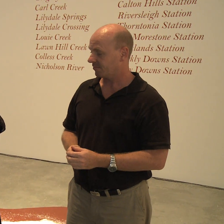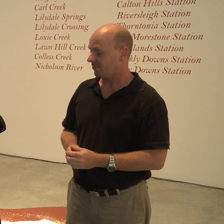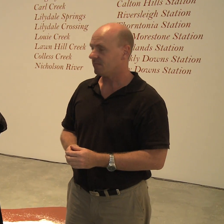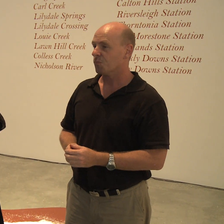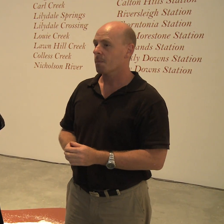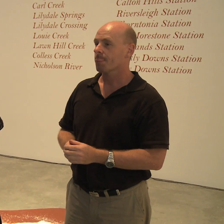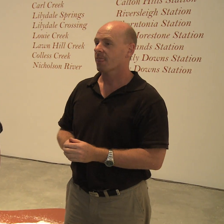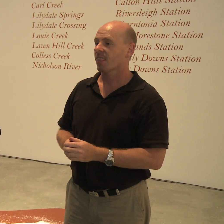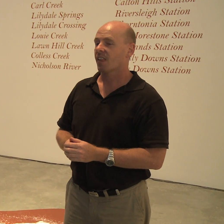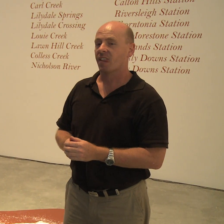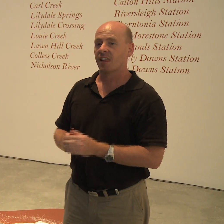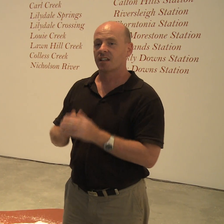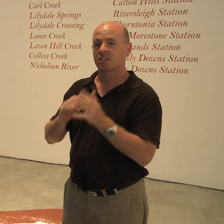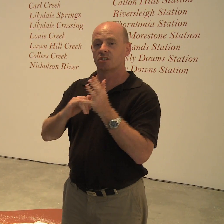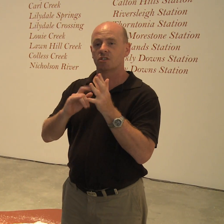So,